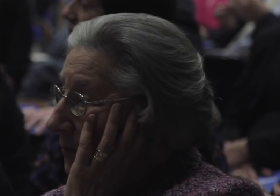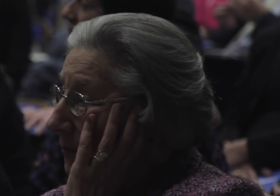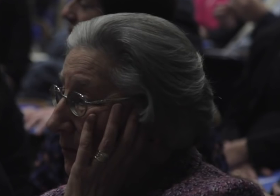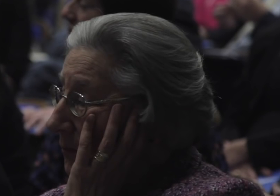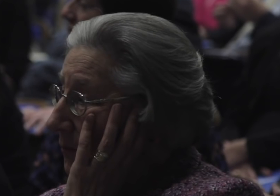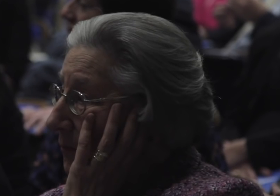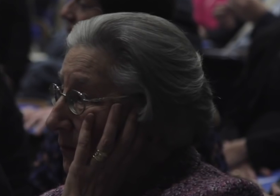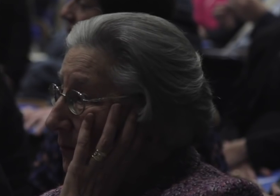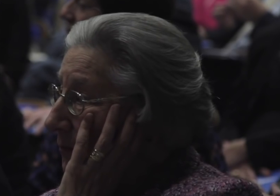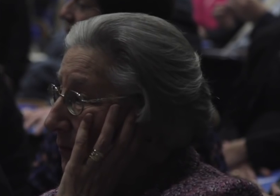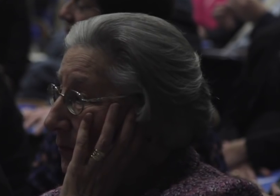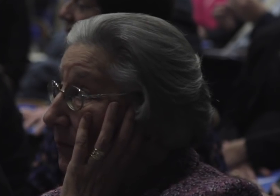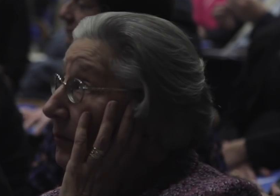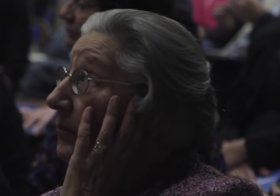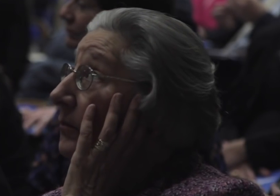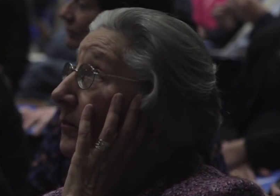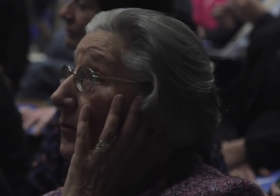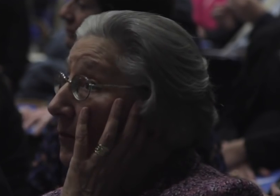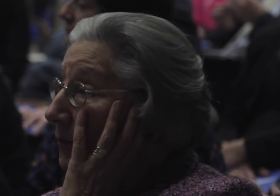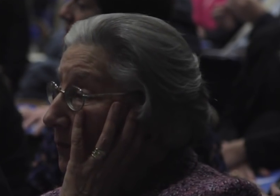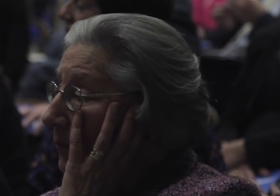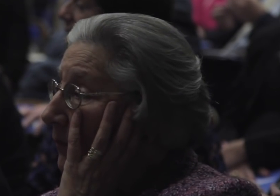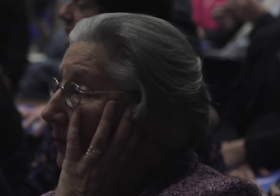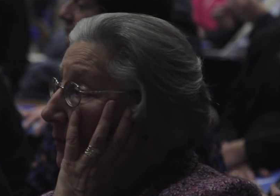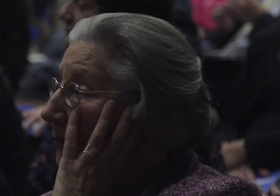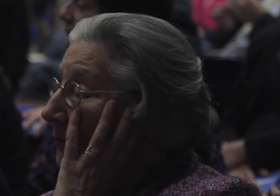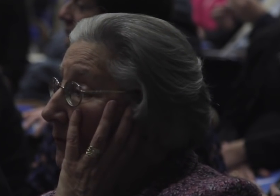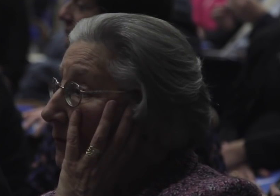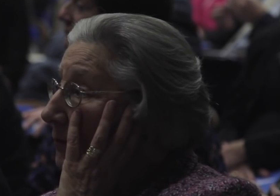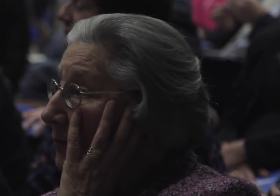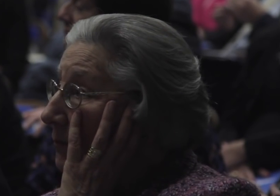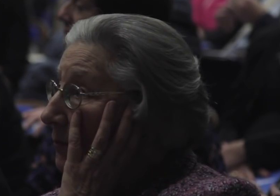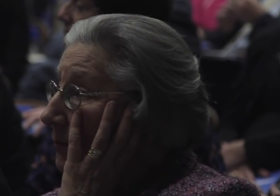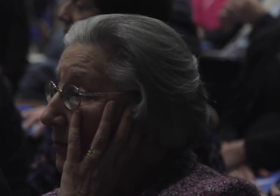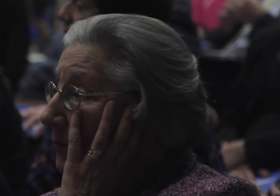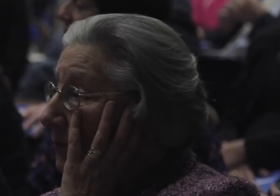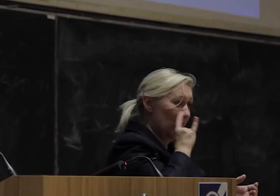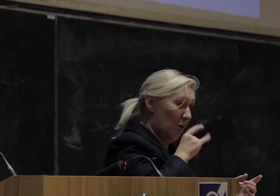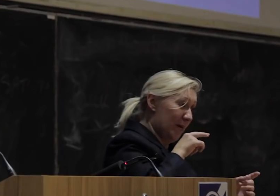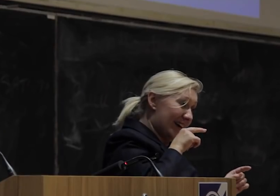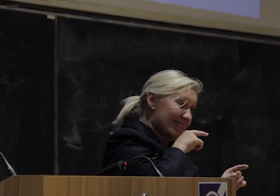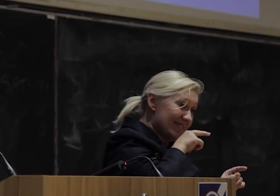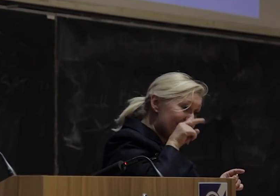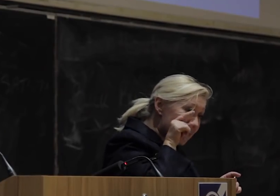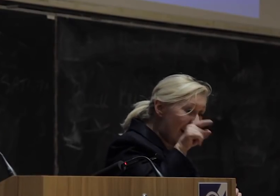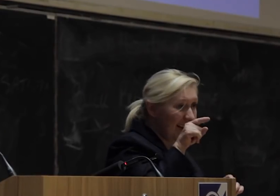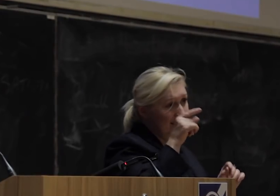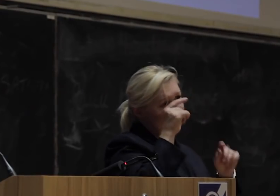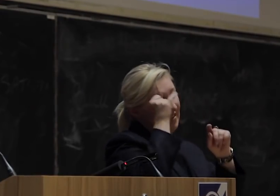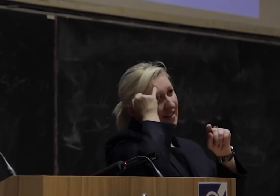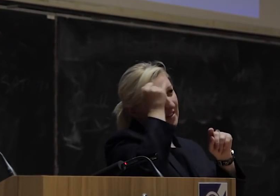truth, no matter where it may lead, as it says in our college statutes. Thank you very much.